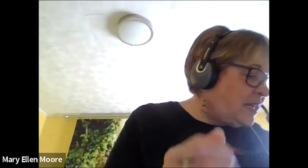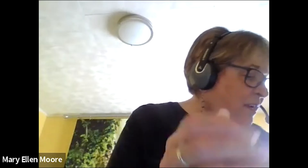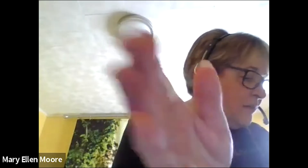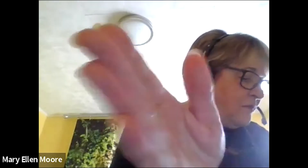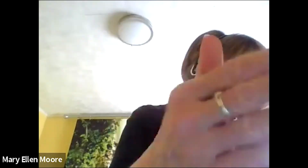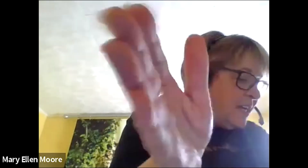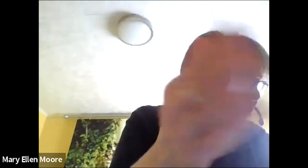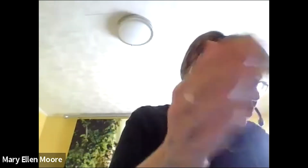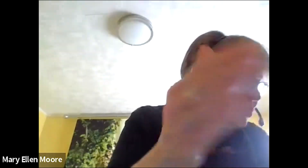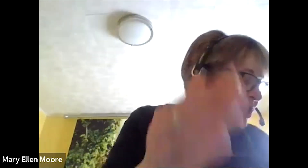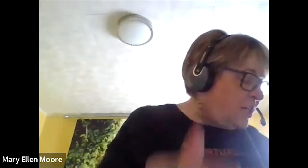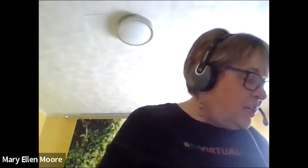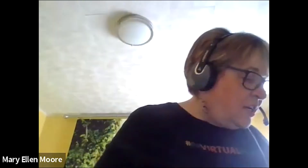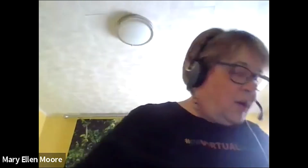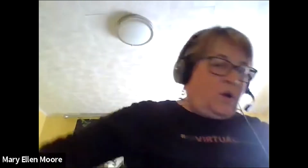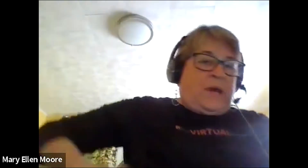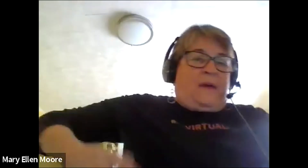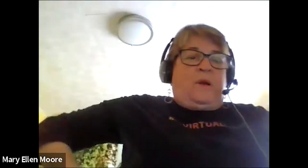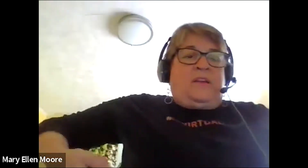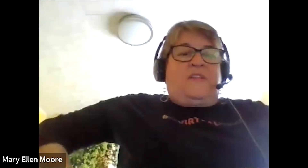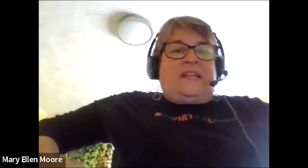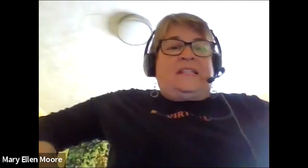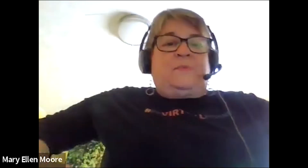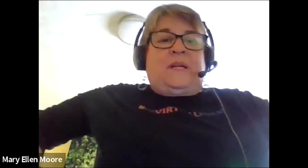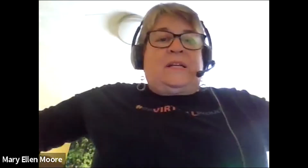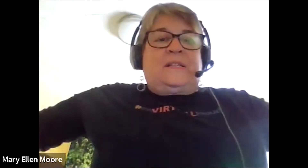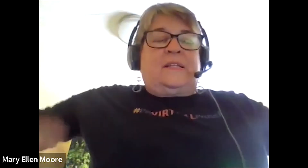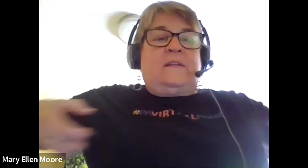our fish. Okay, what do you think this one is?